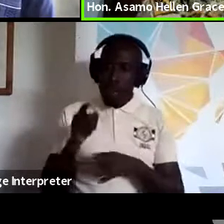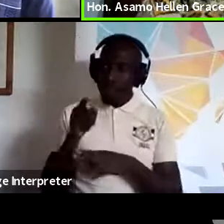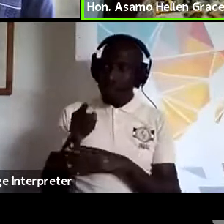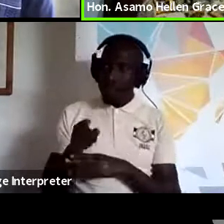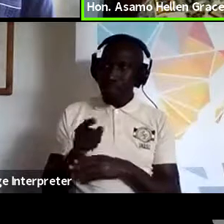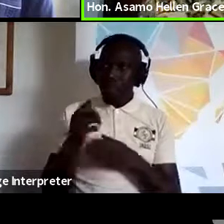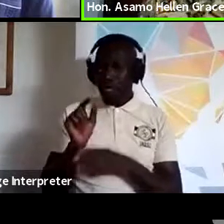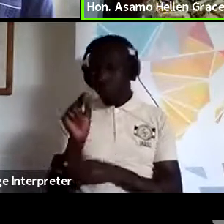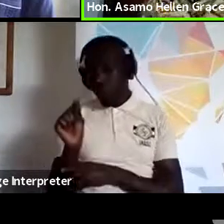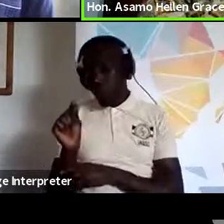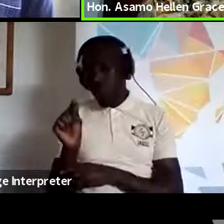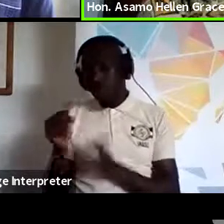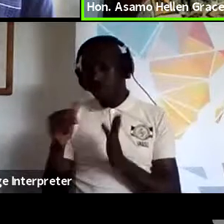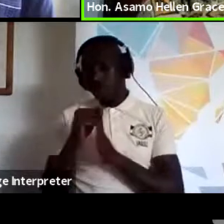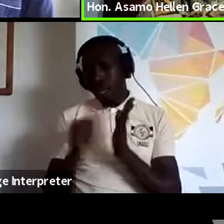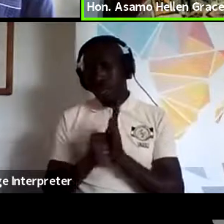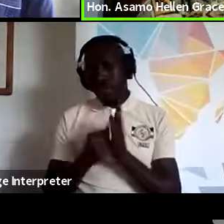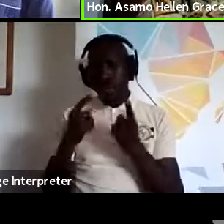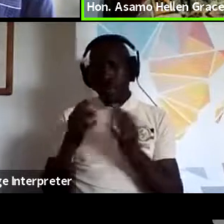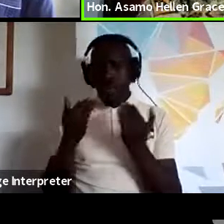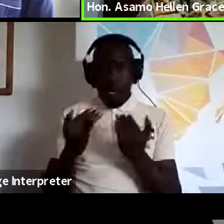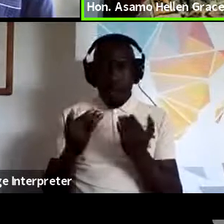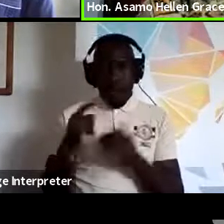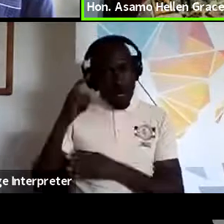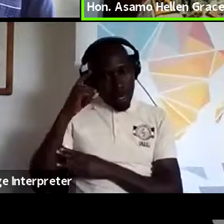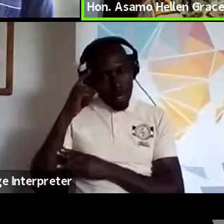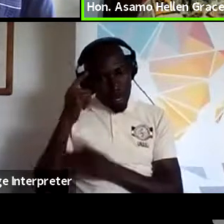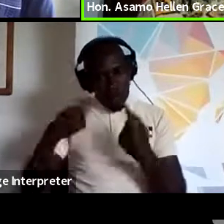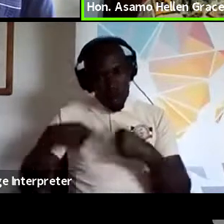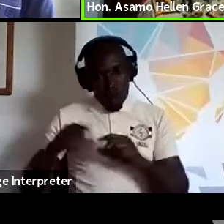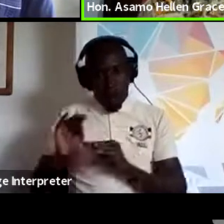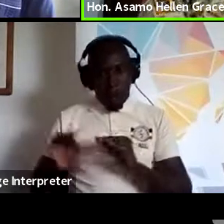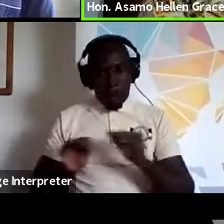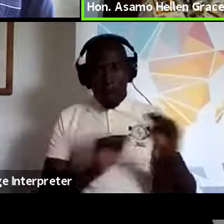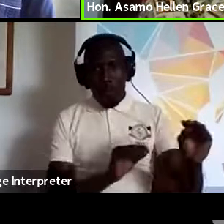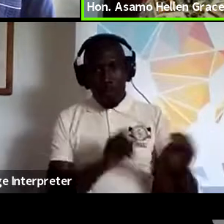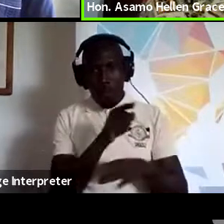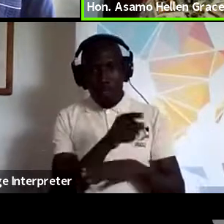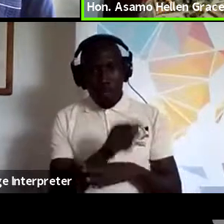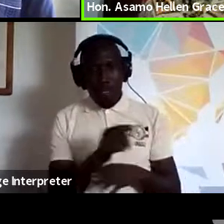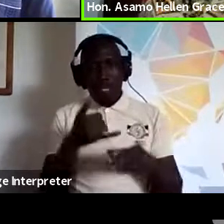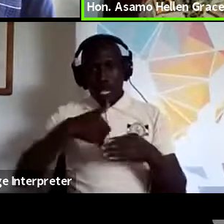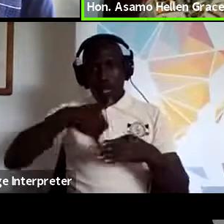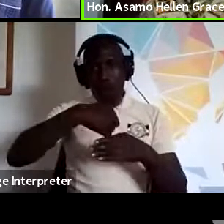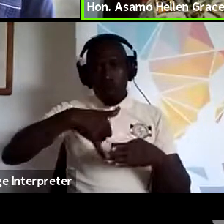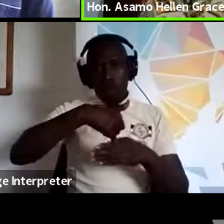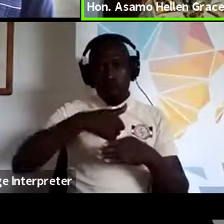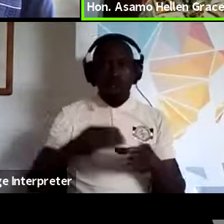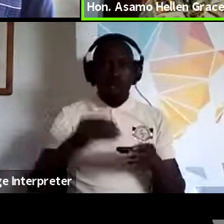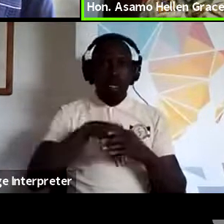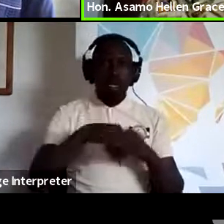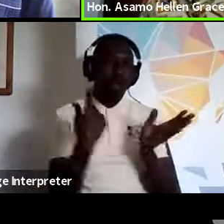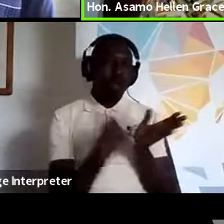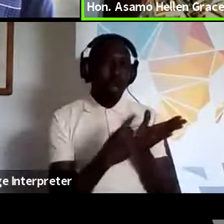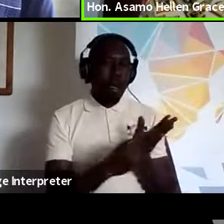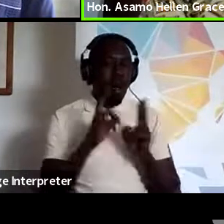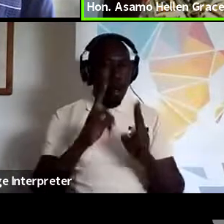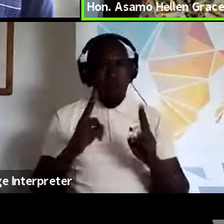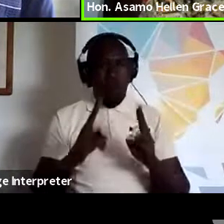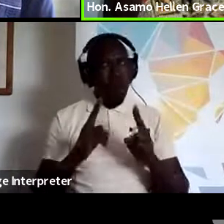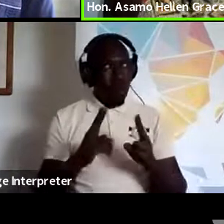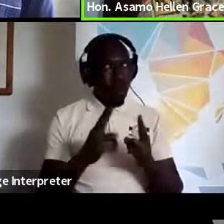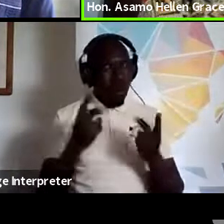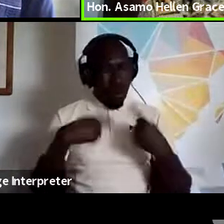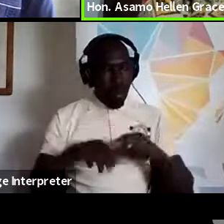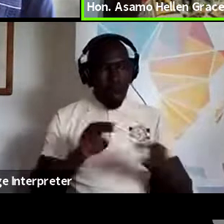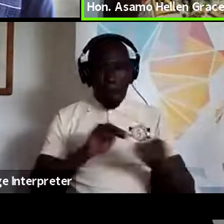a small agenda, but now I think we are moving towards the inclusion in Uganda. So I hope we shall be